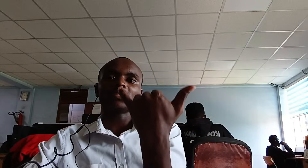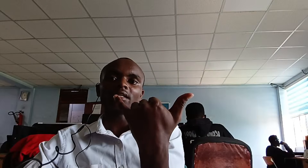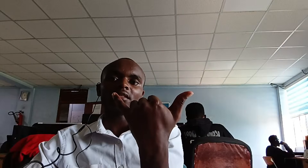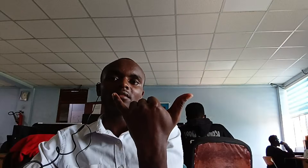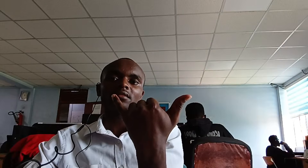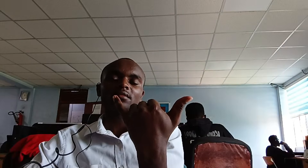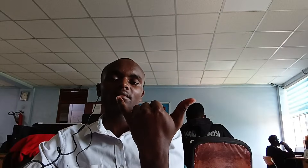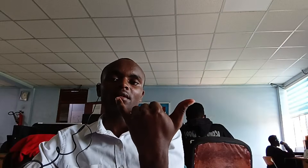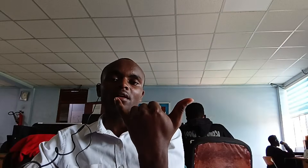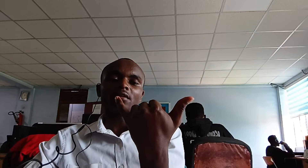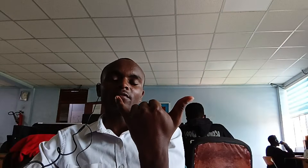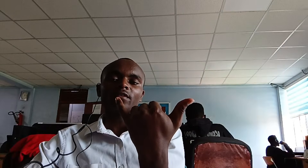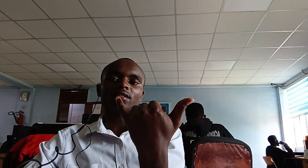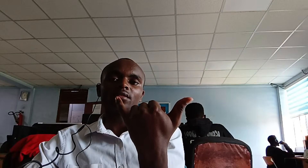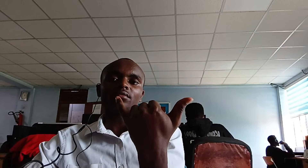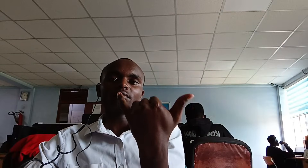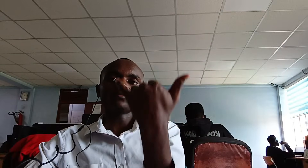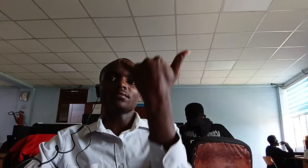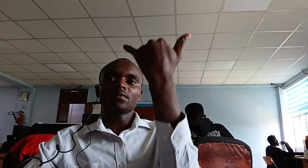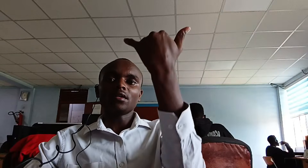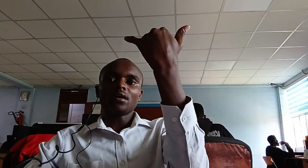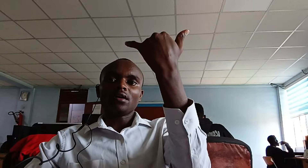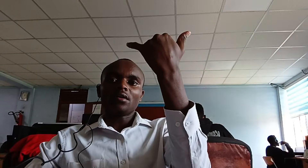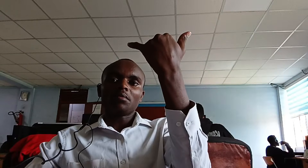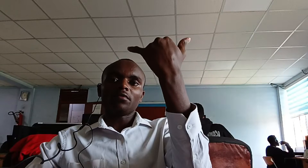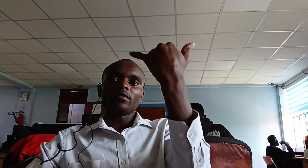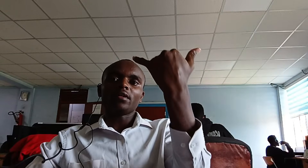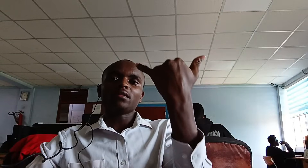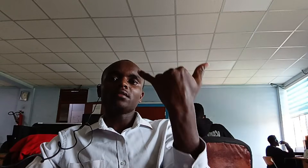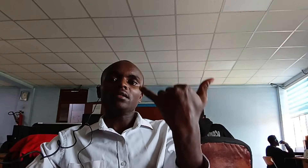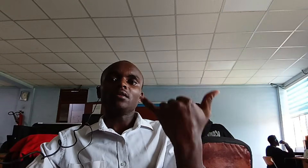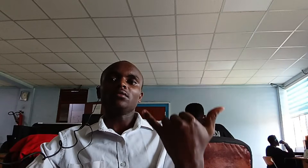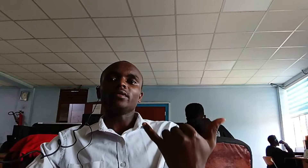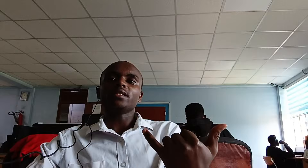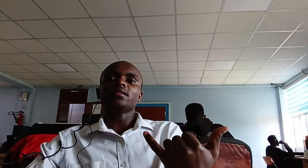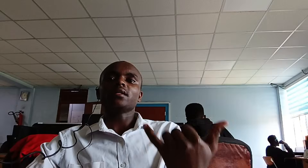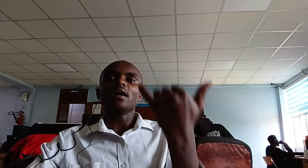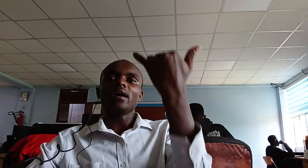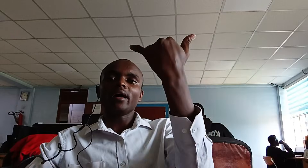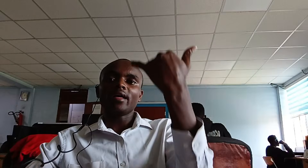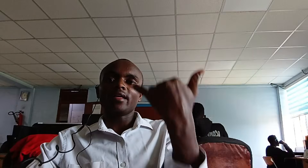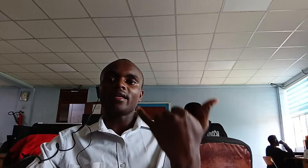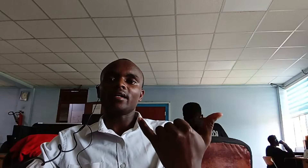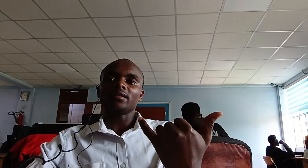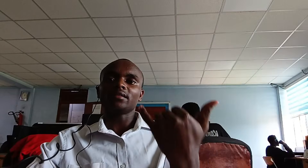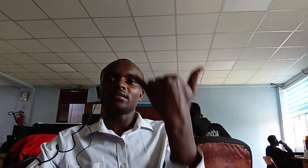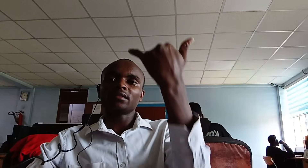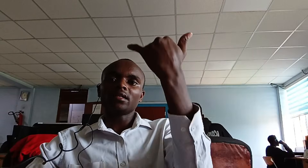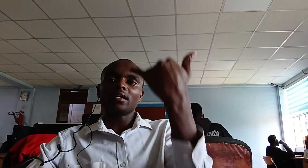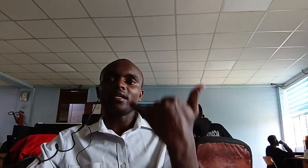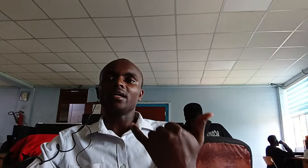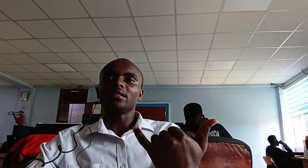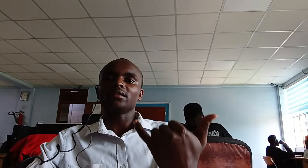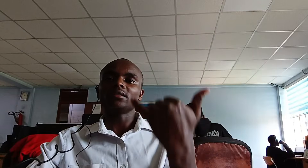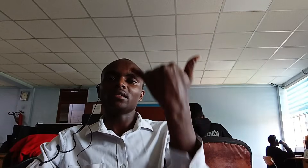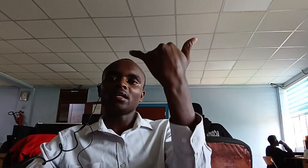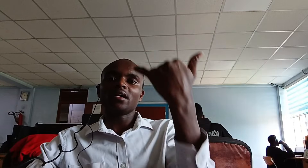this, facing you, move it downwards. Young, young,